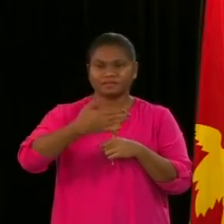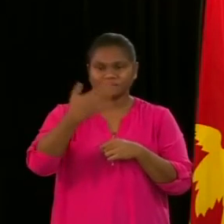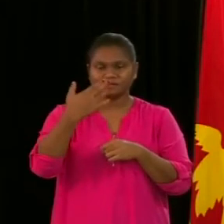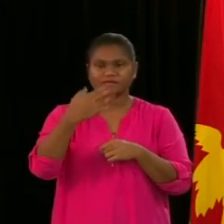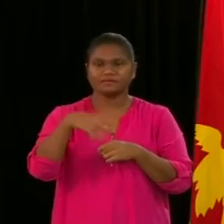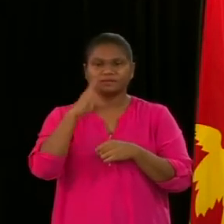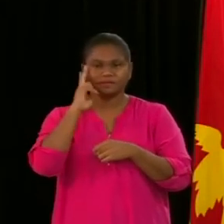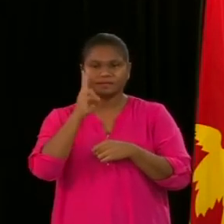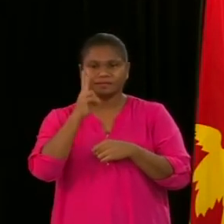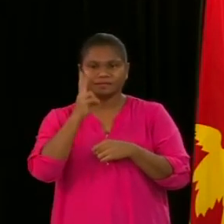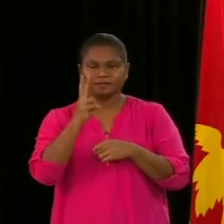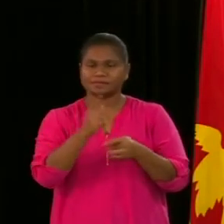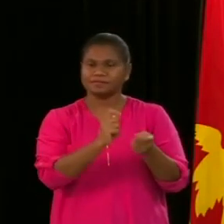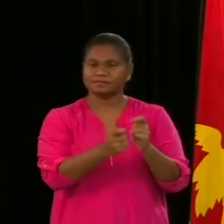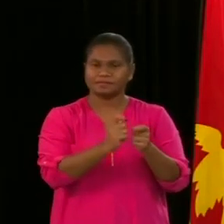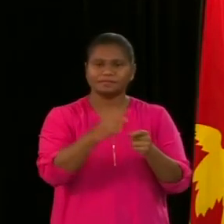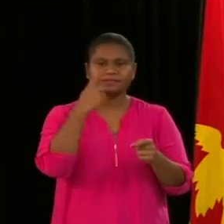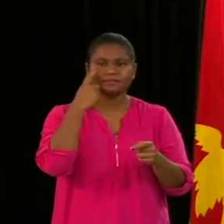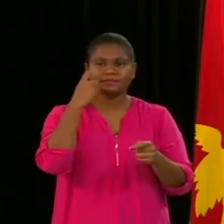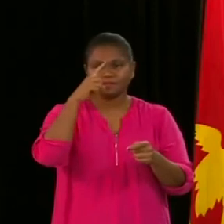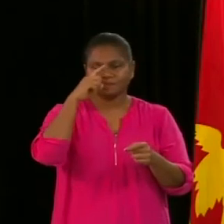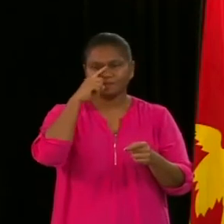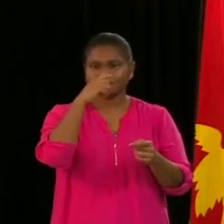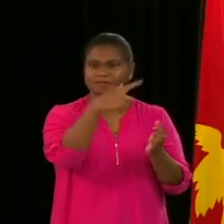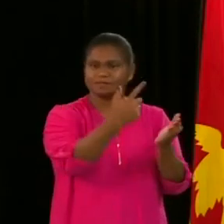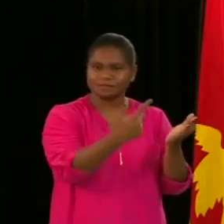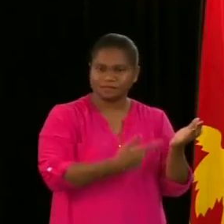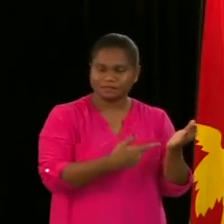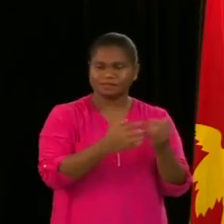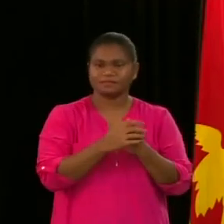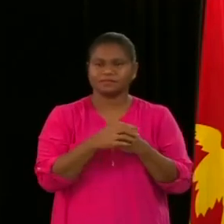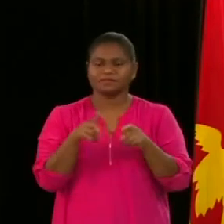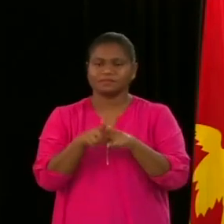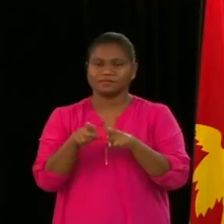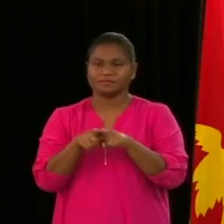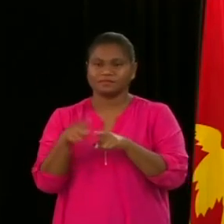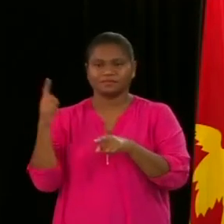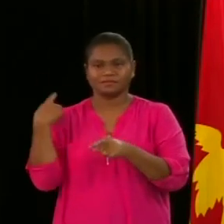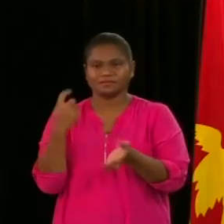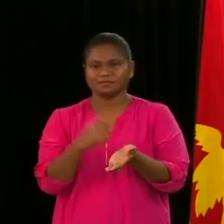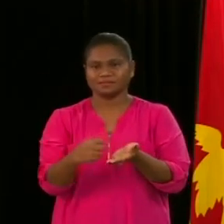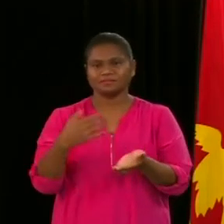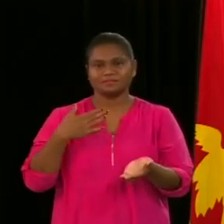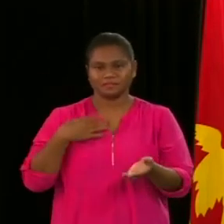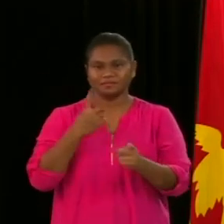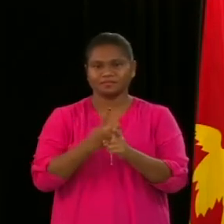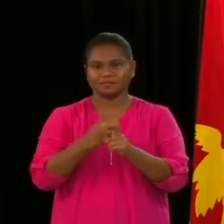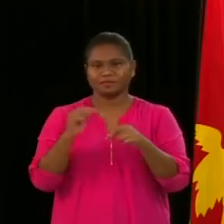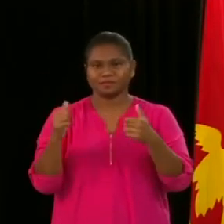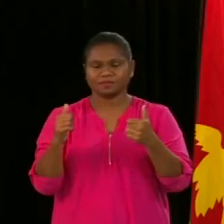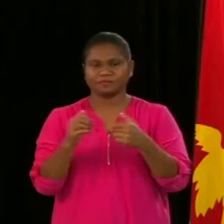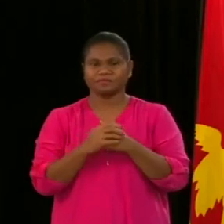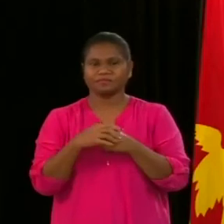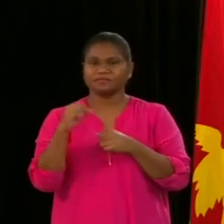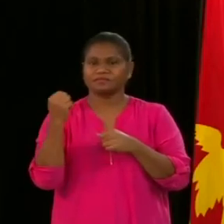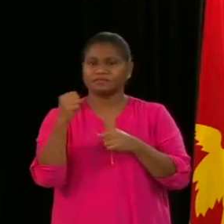targeting sampling or tracing, as Dr. Dokulola has mentioned. So we have not stopped. Just because we haven't picked